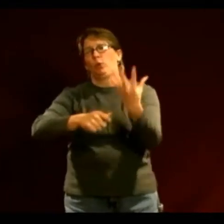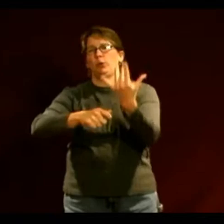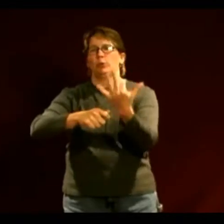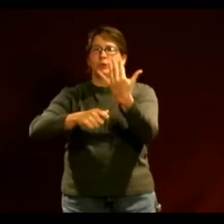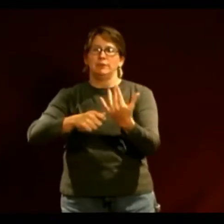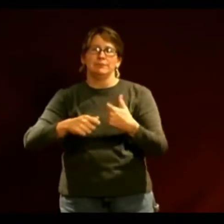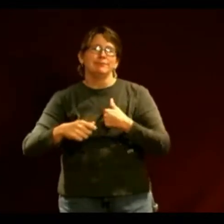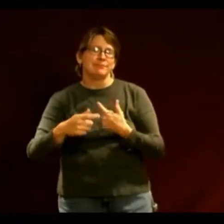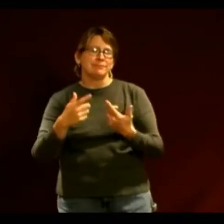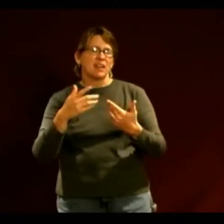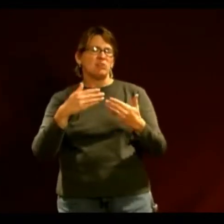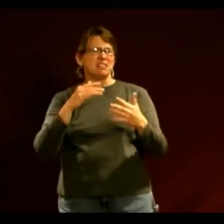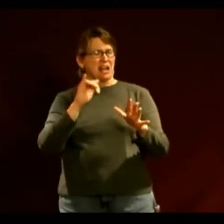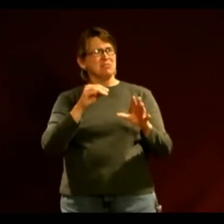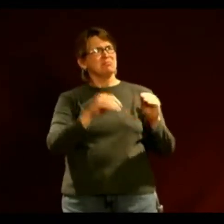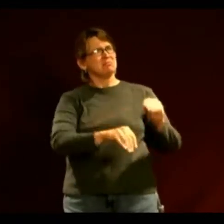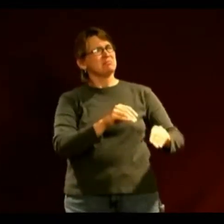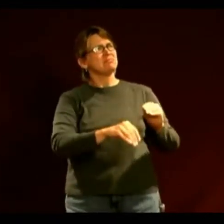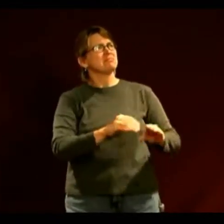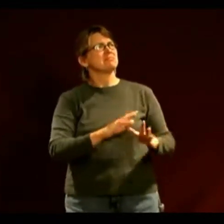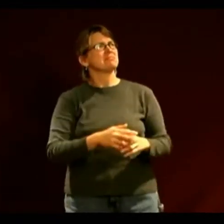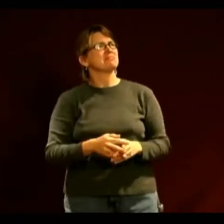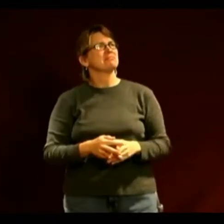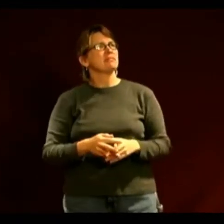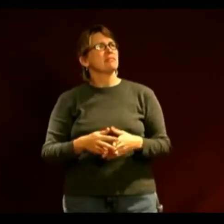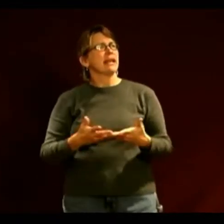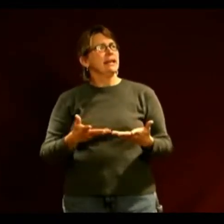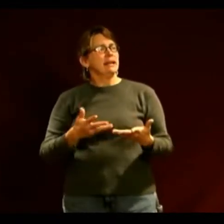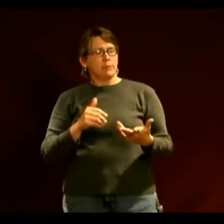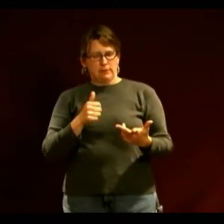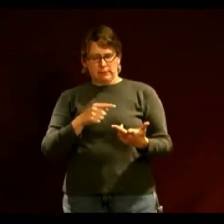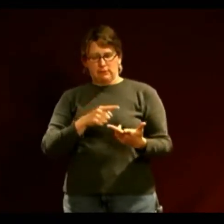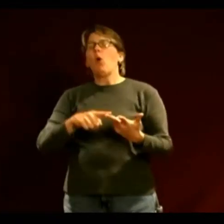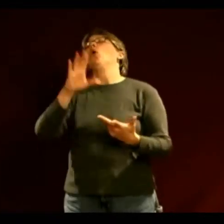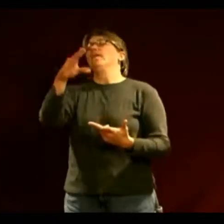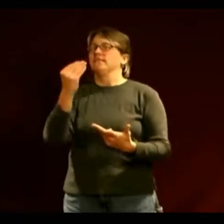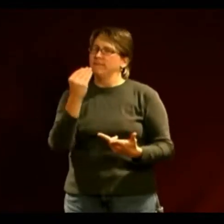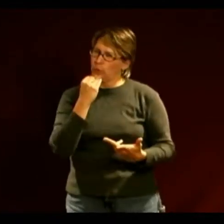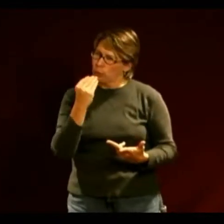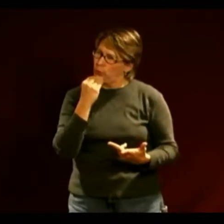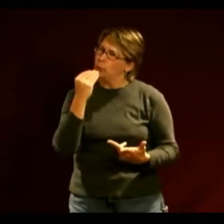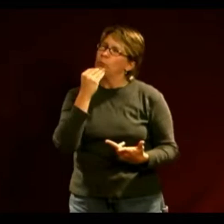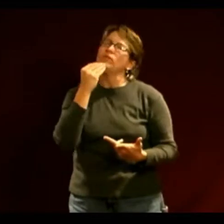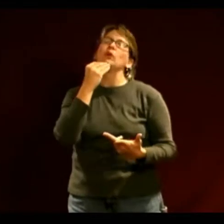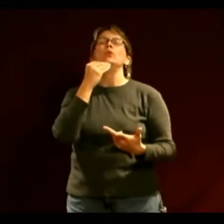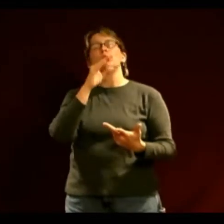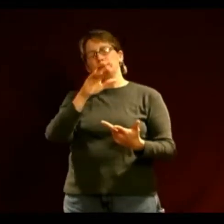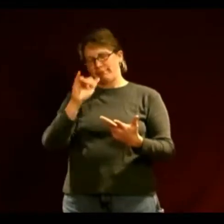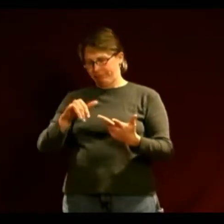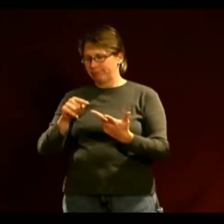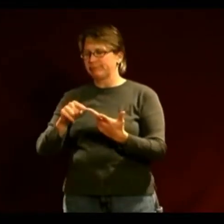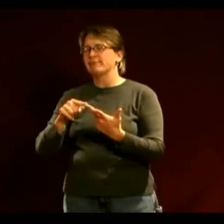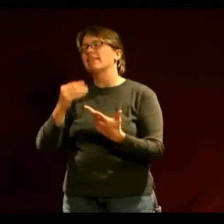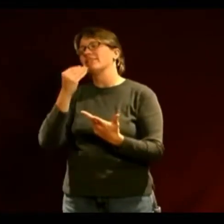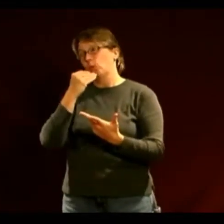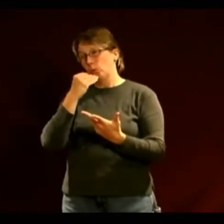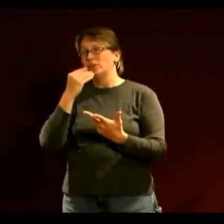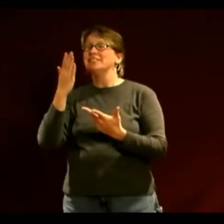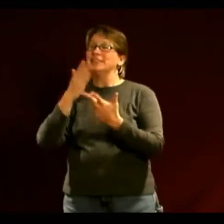the Duluth pack that has all the camping items such as tent, sleeping bag, and stove. And I don't use this large stove, just a small propane one.